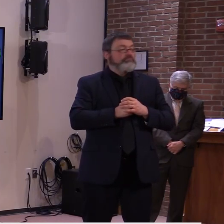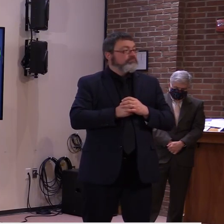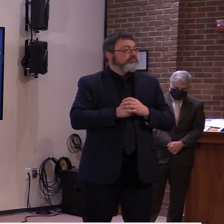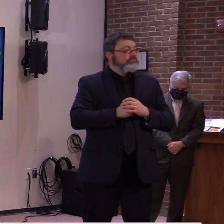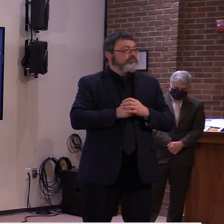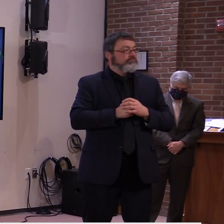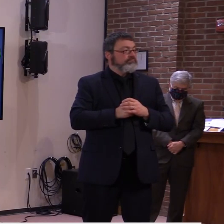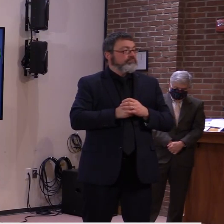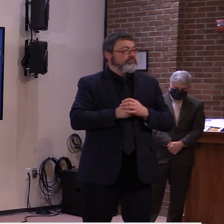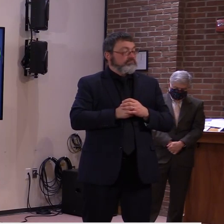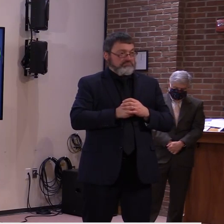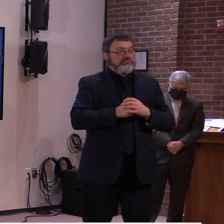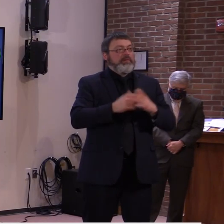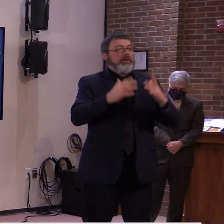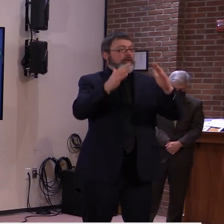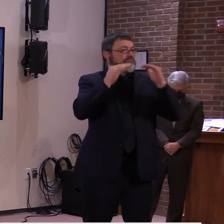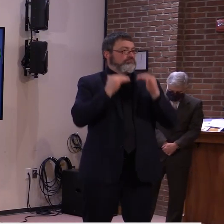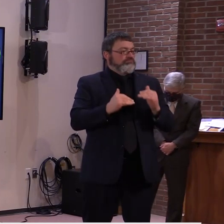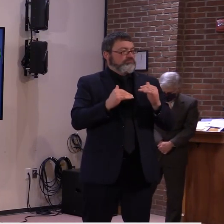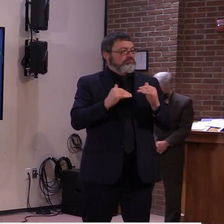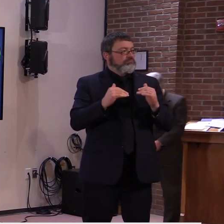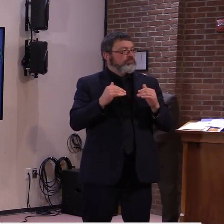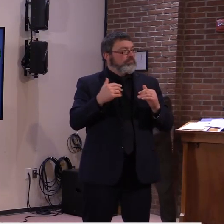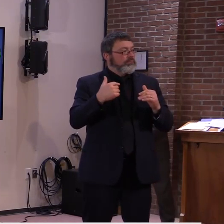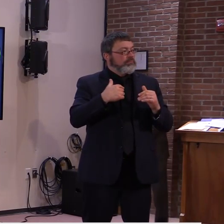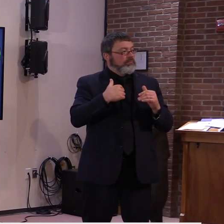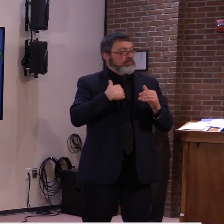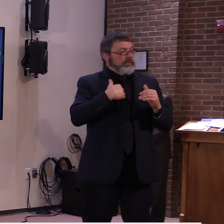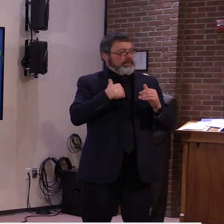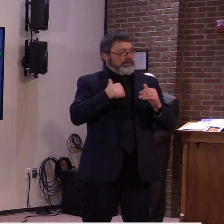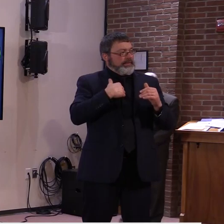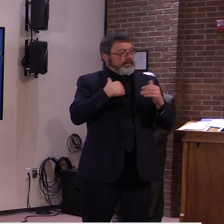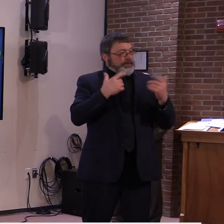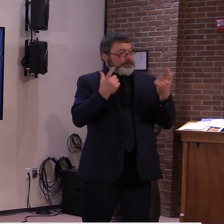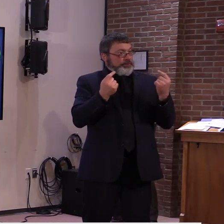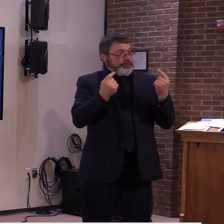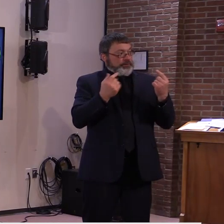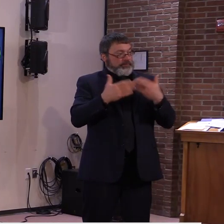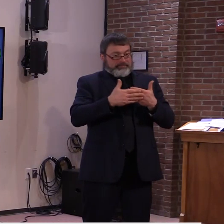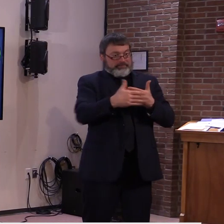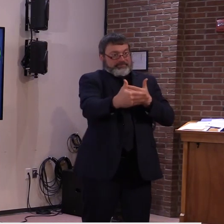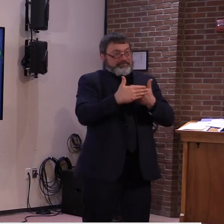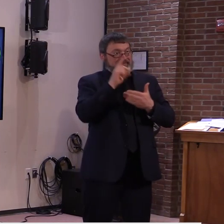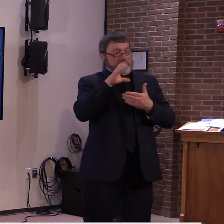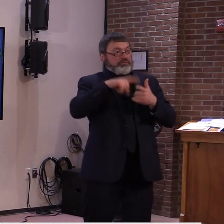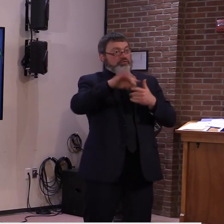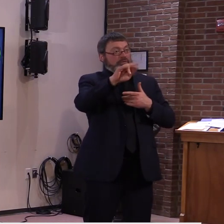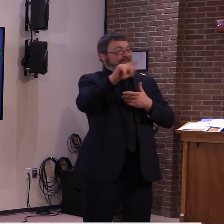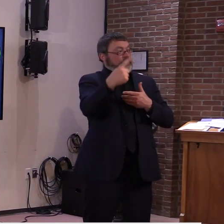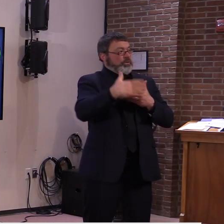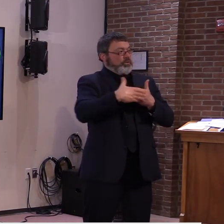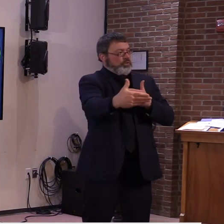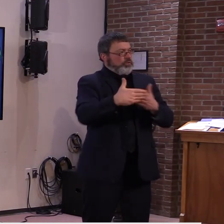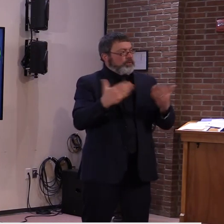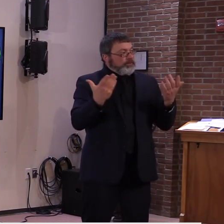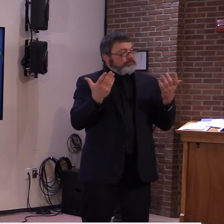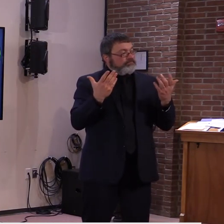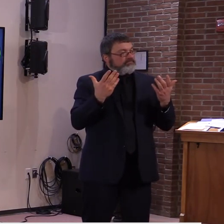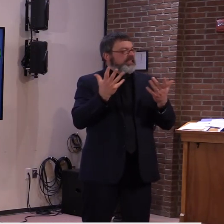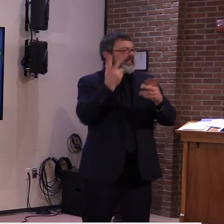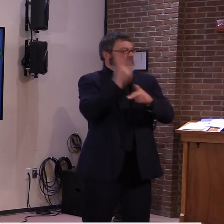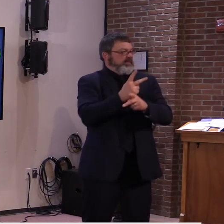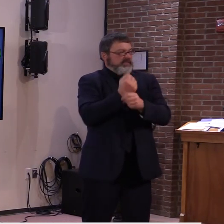Looking ahead, this period of school operations through New Year's will require schools to focus on the safe operations of their on a daily basis due